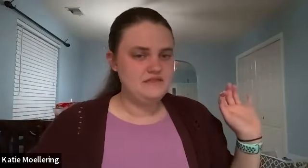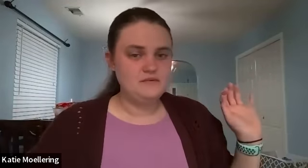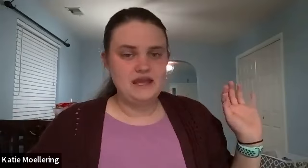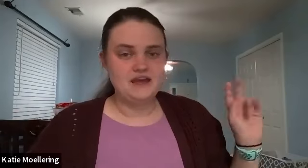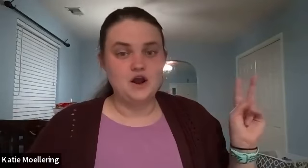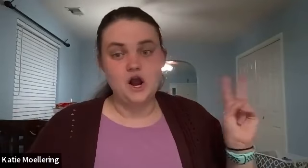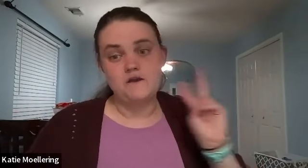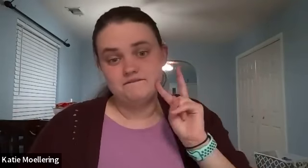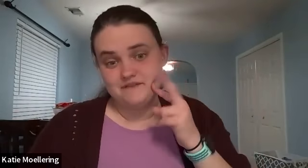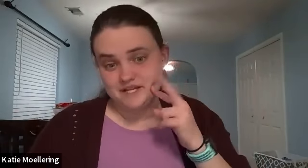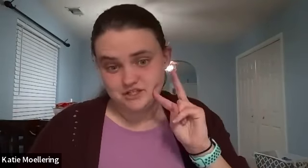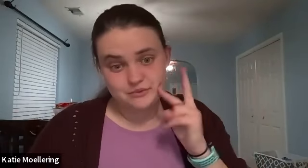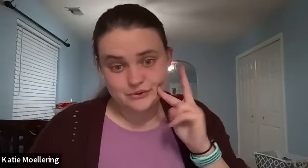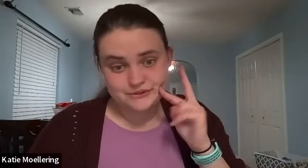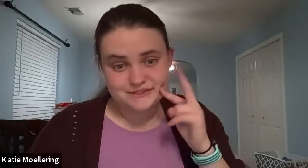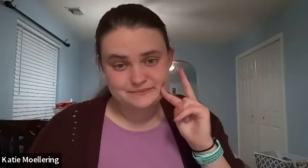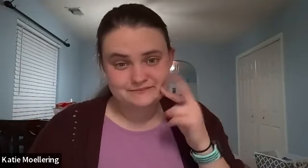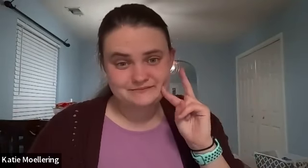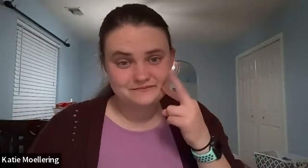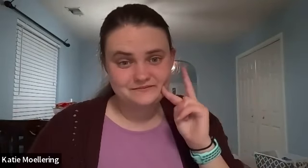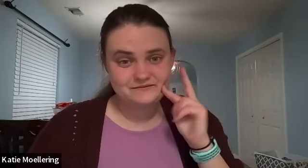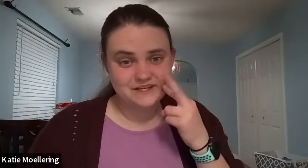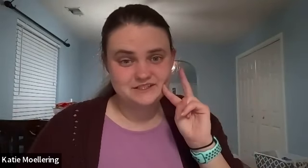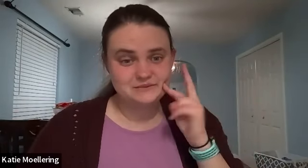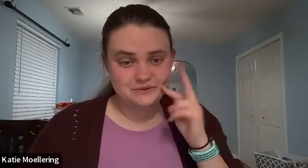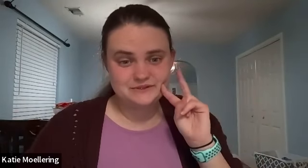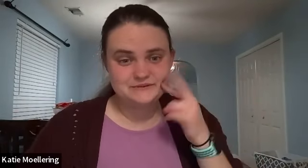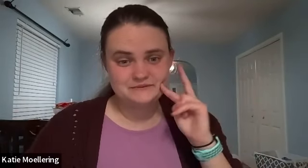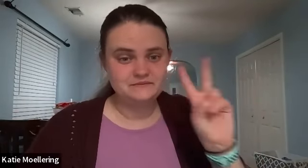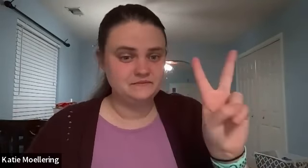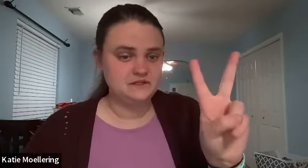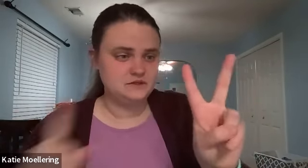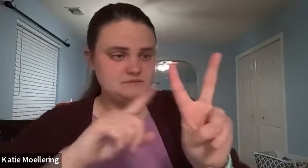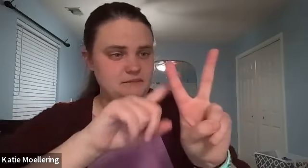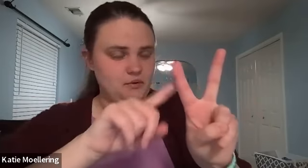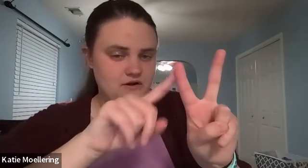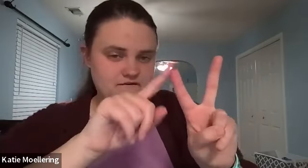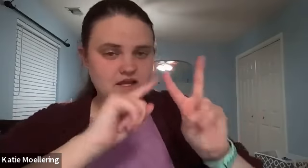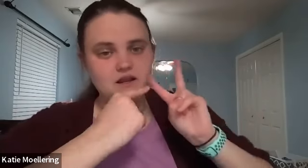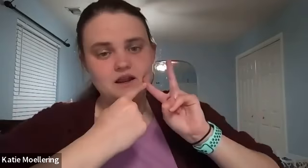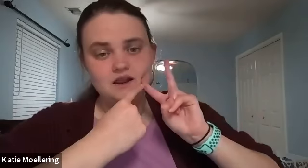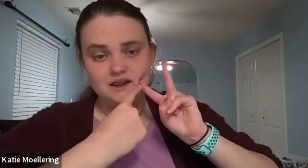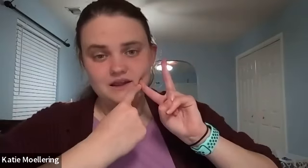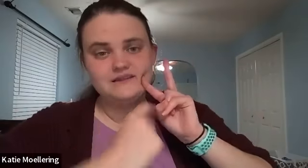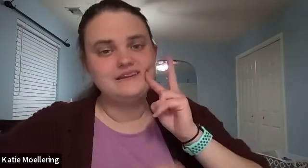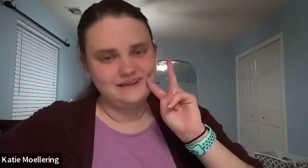Then we had our vegetables, vegetables. So it's my pointer finger. There you go.